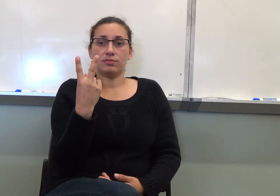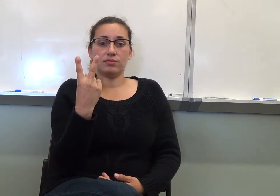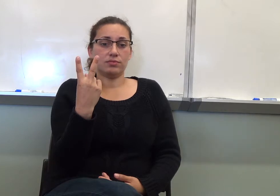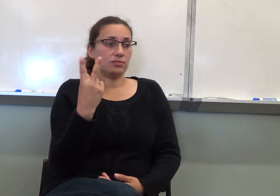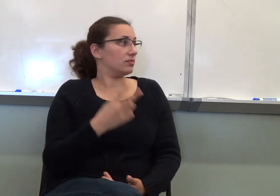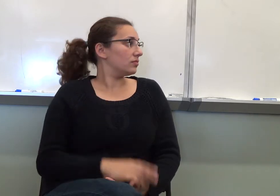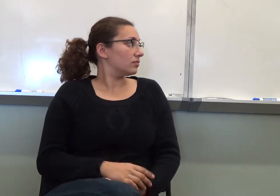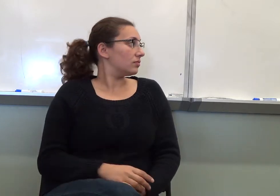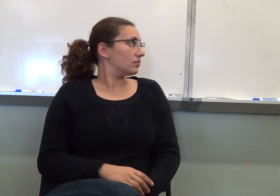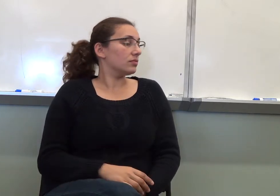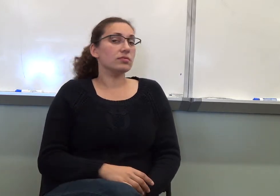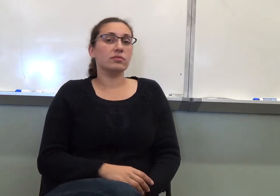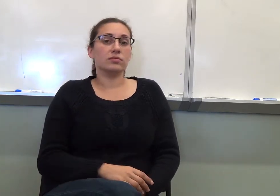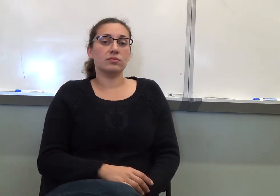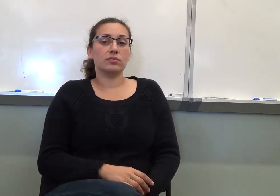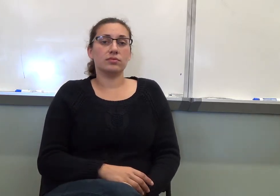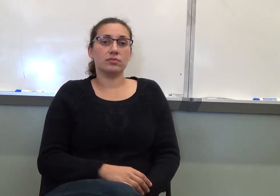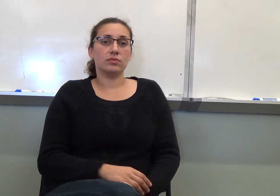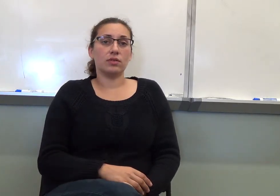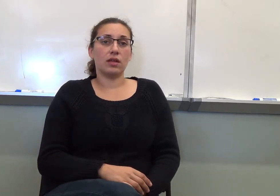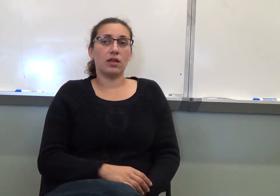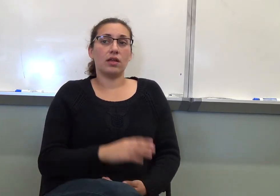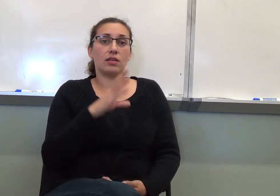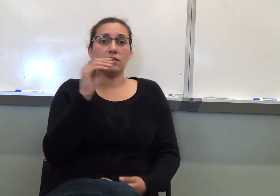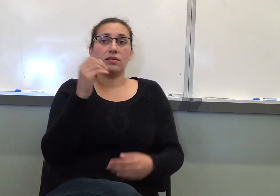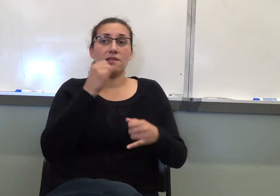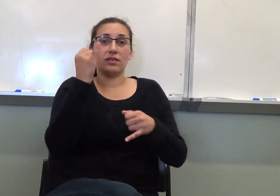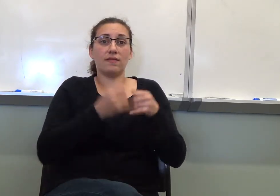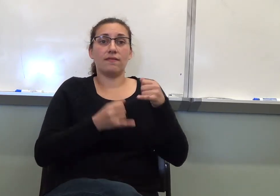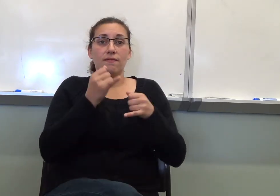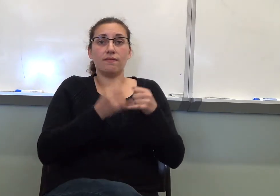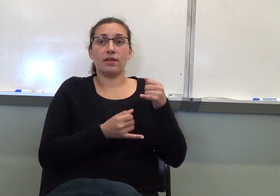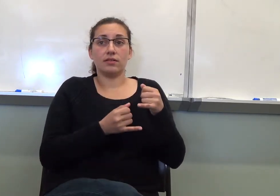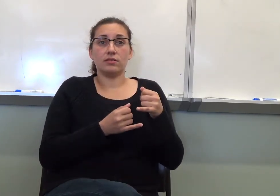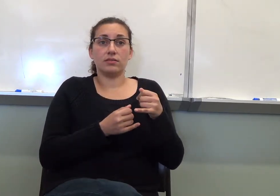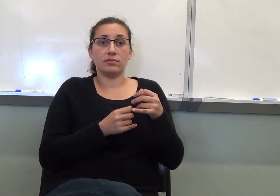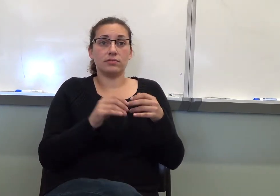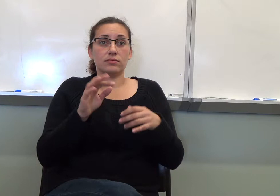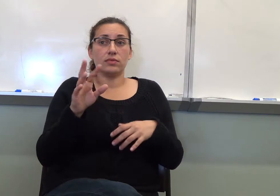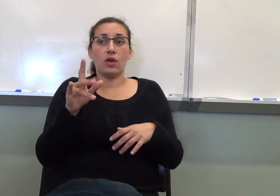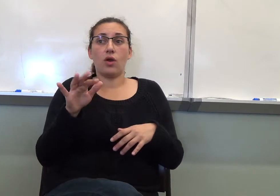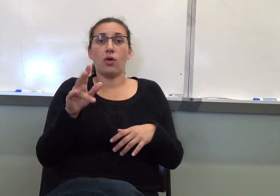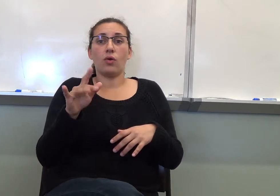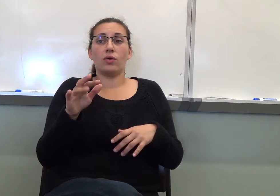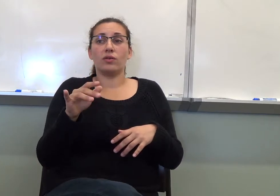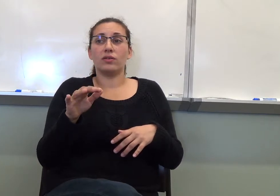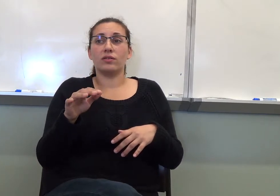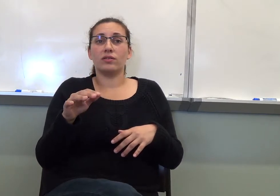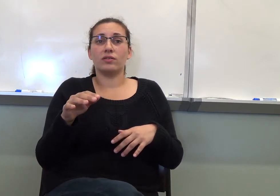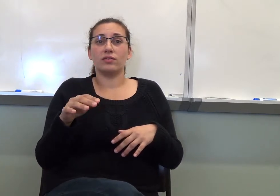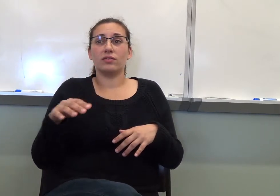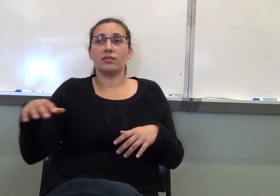the emphasis, by the way, on the final will be on this last part you haven't been tested on yet, which is algebra.